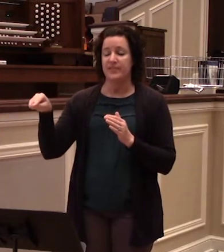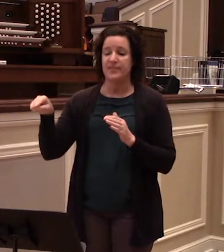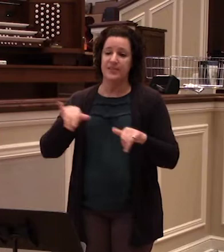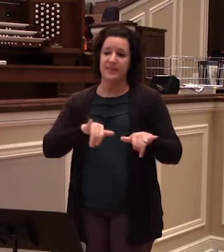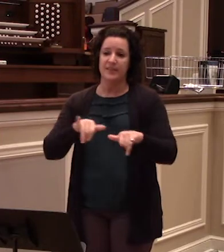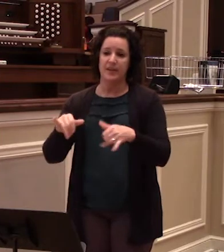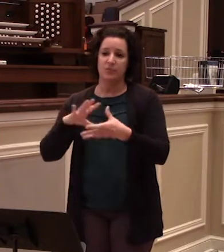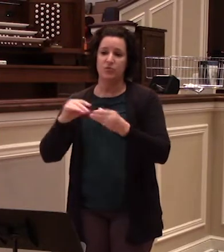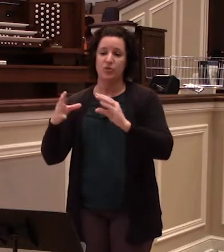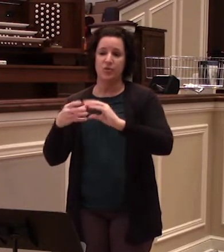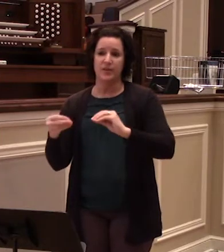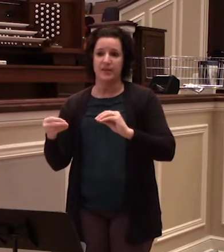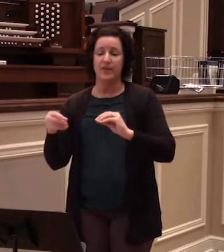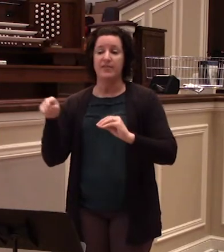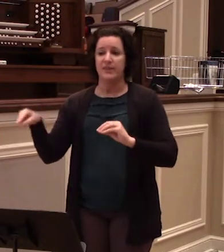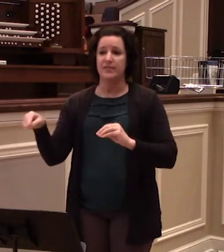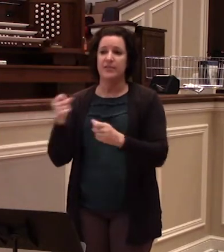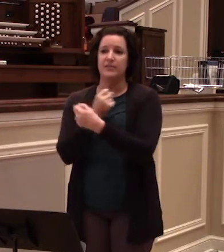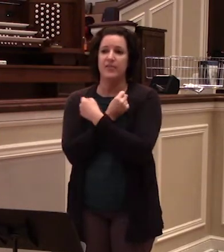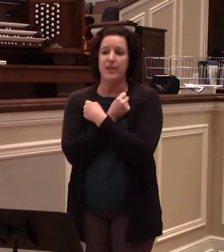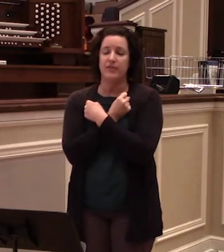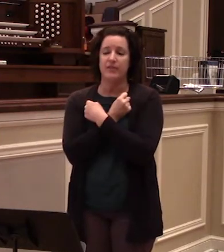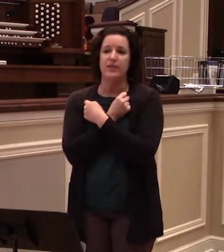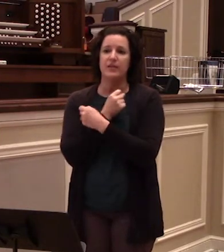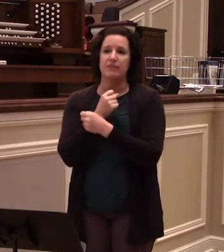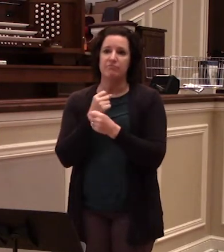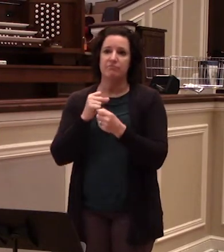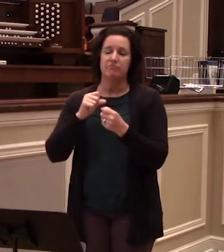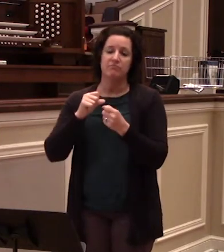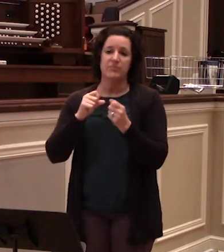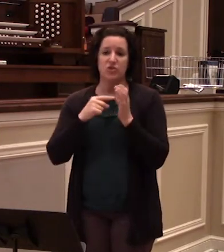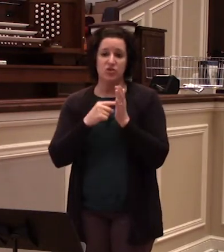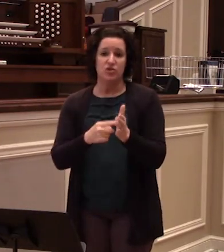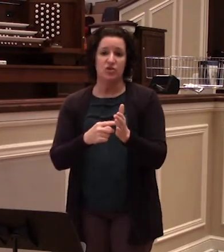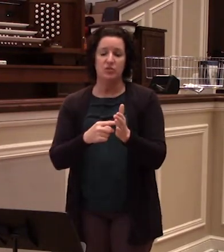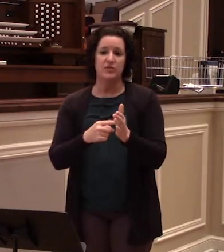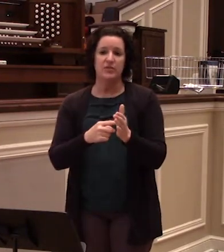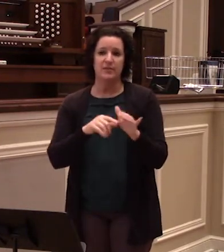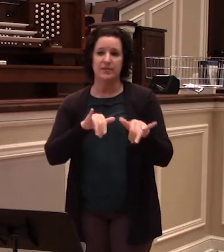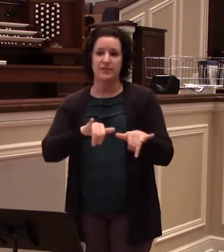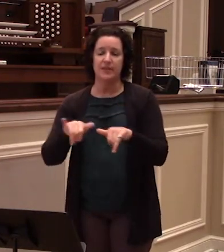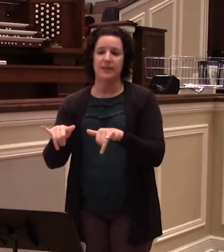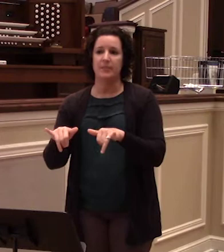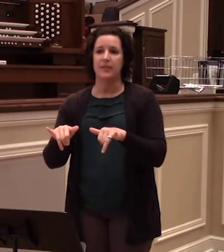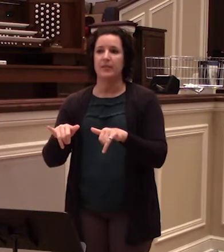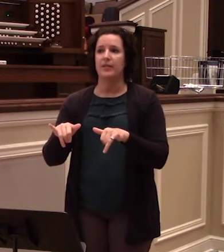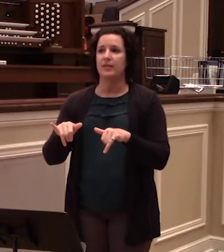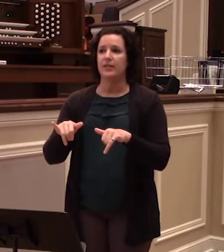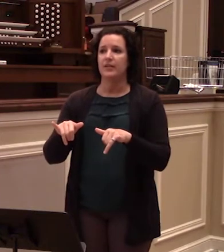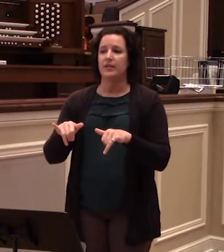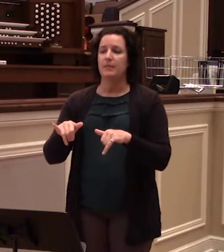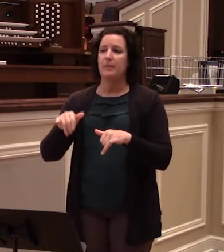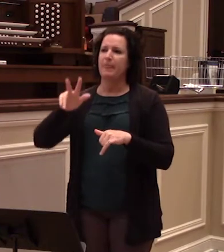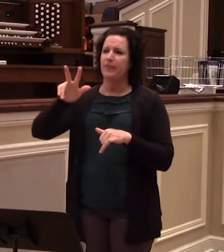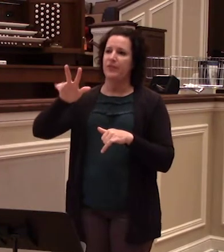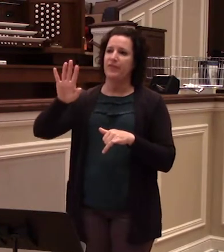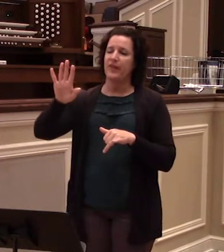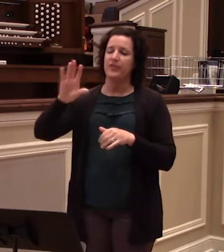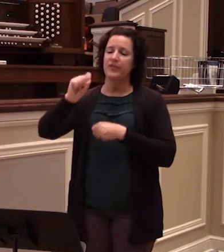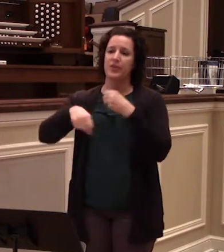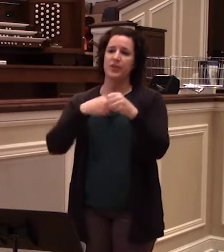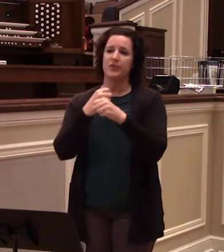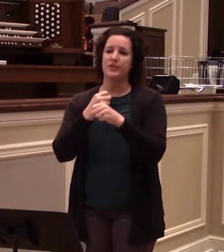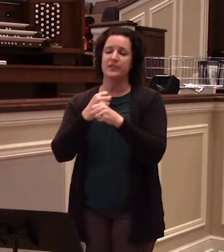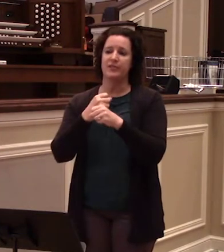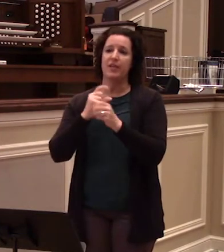will happen one day, 33 years from this day, is Mary will watch as her own